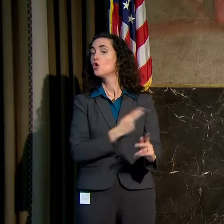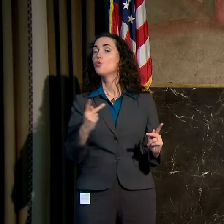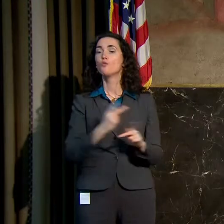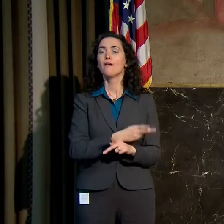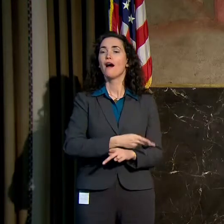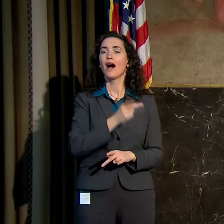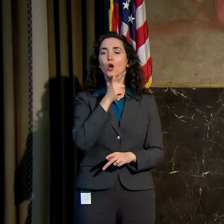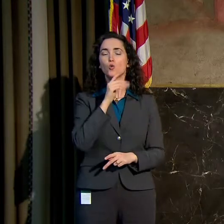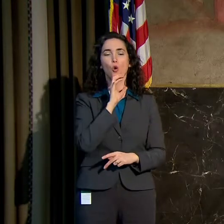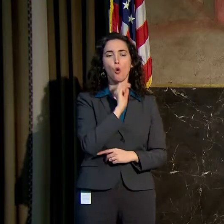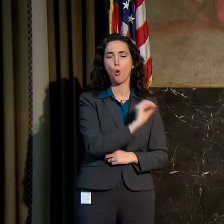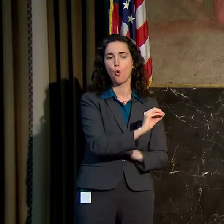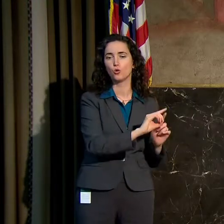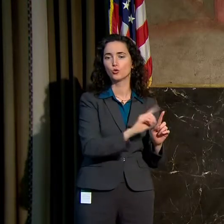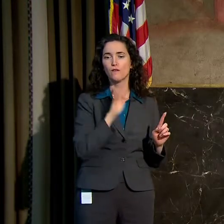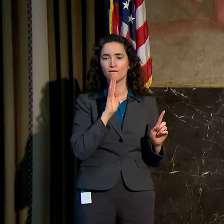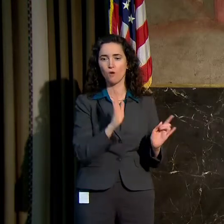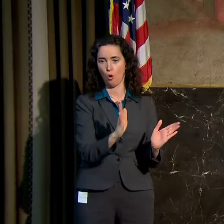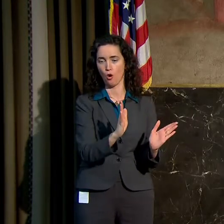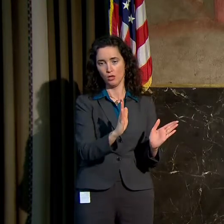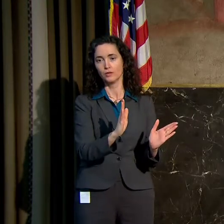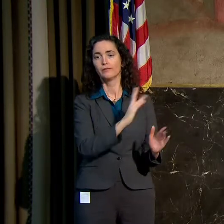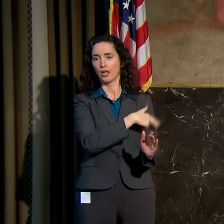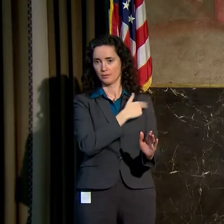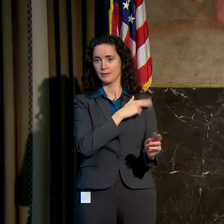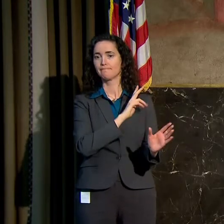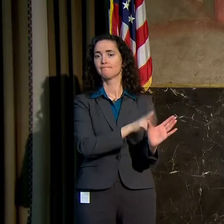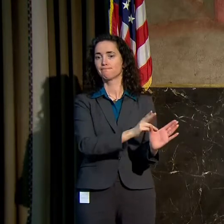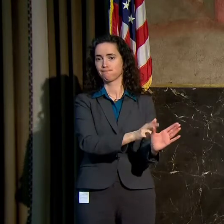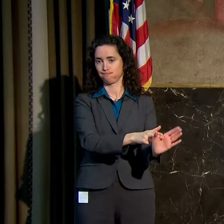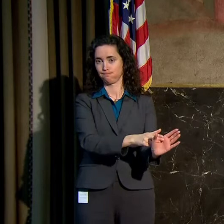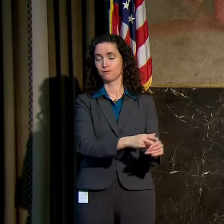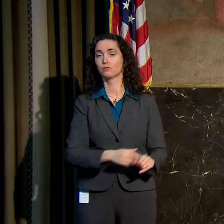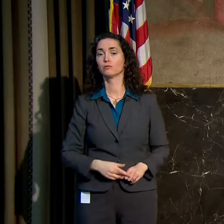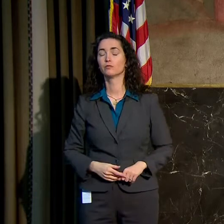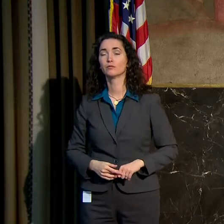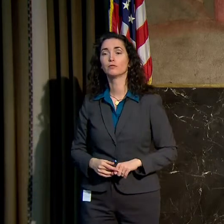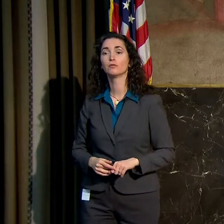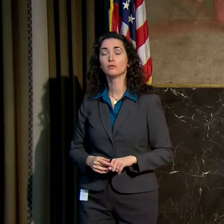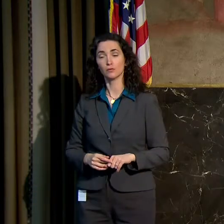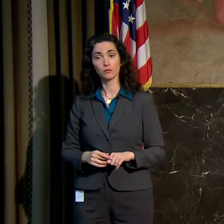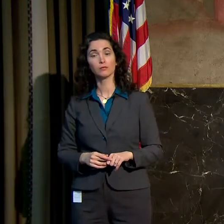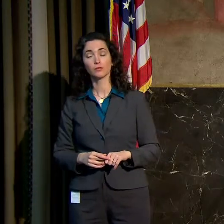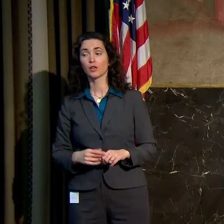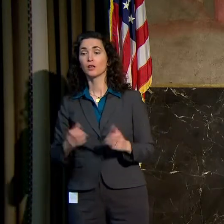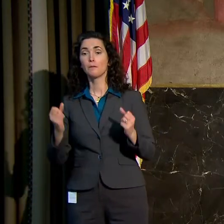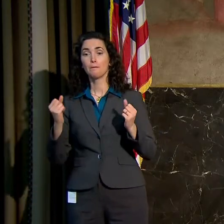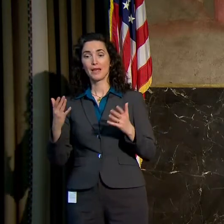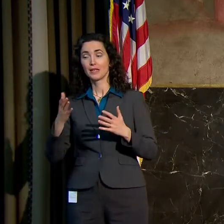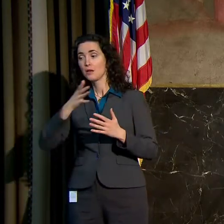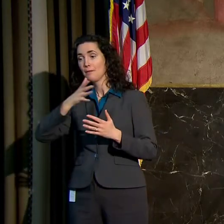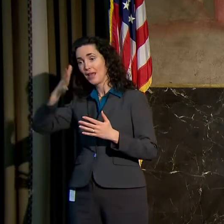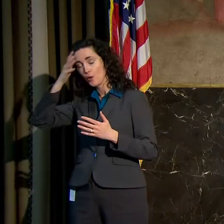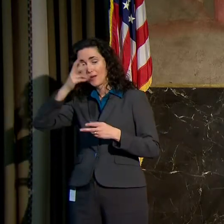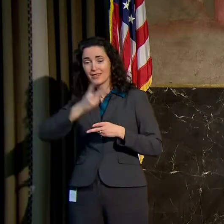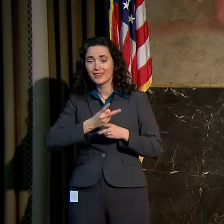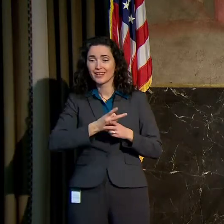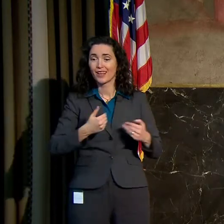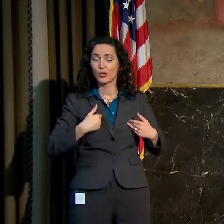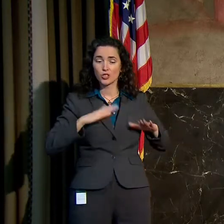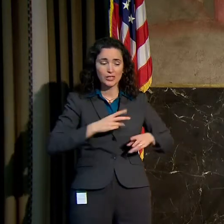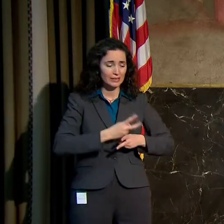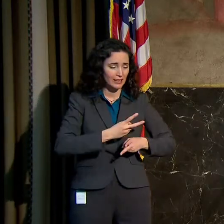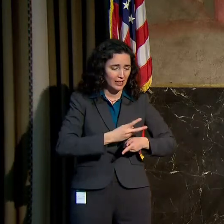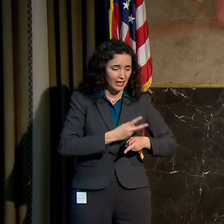I know that Omicron's rapid spread has many parents and caregivers of young children on edge, and they